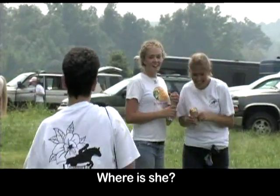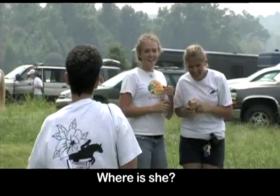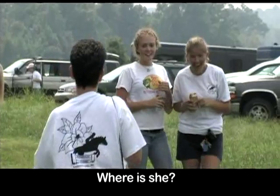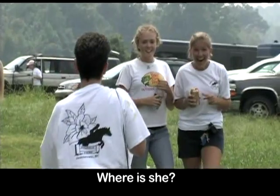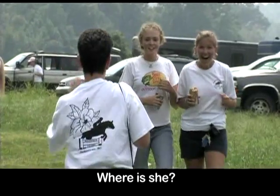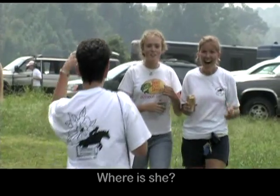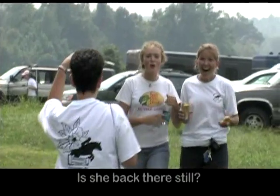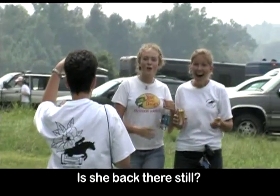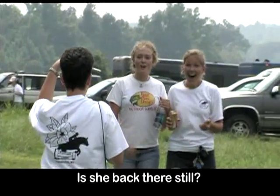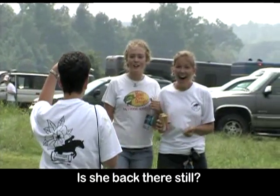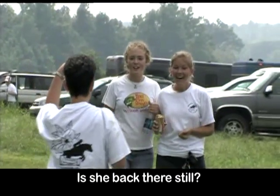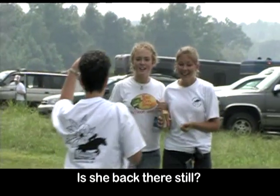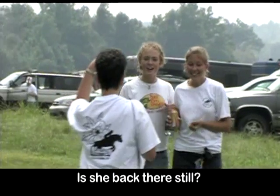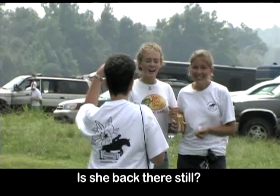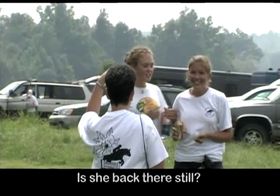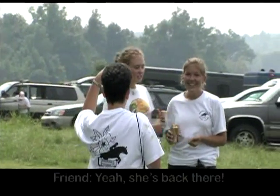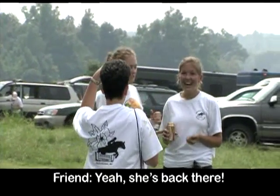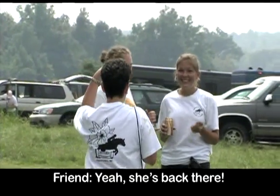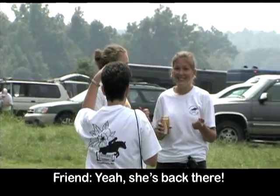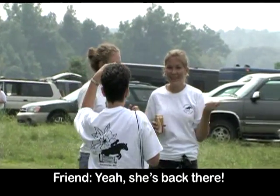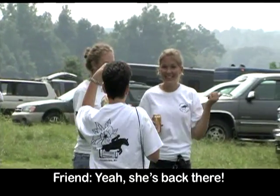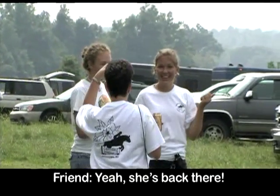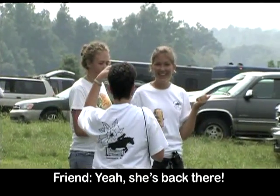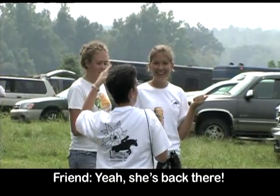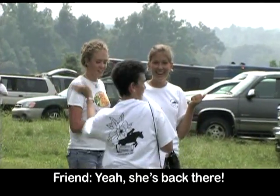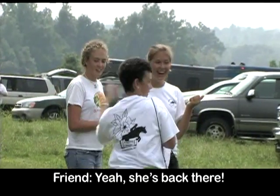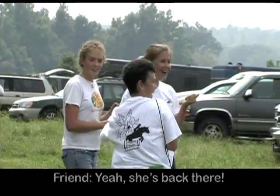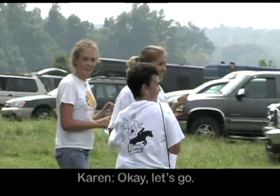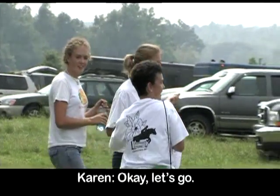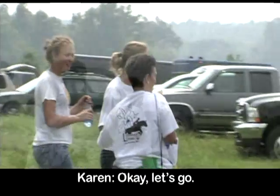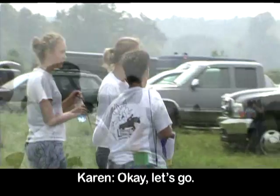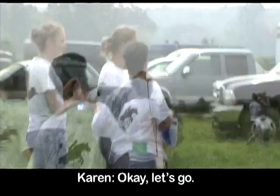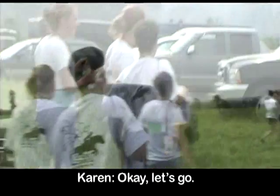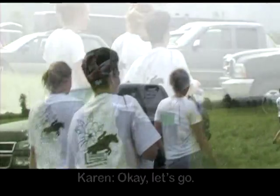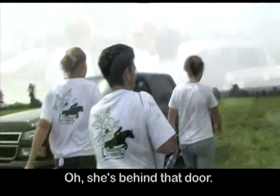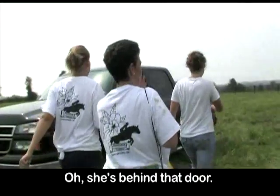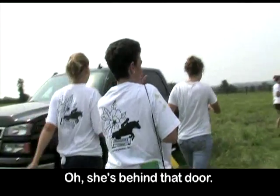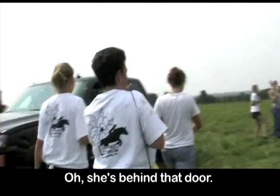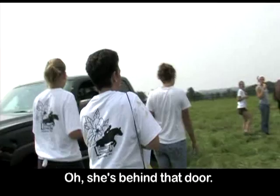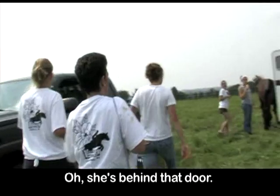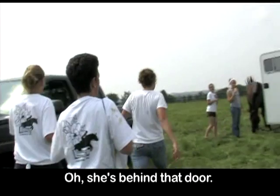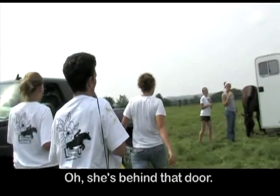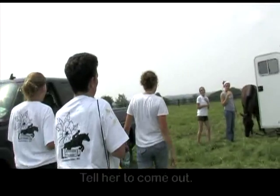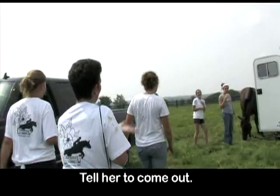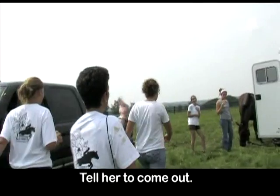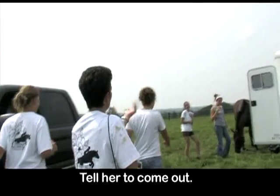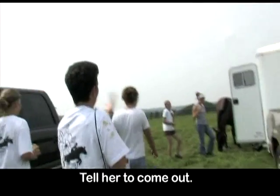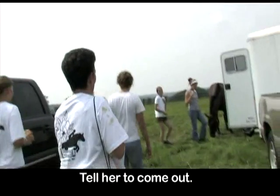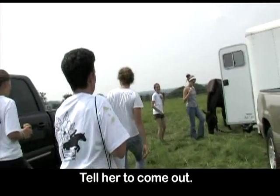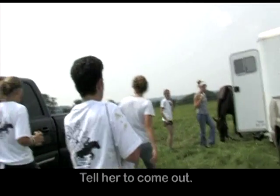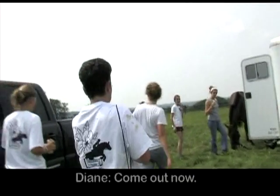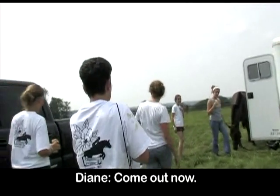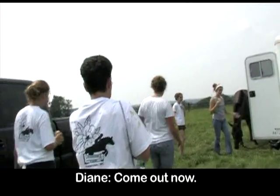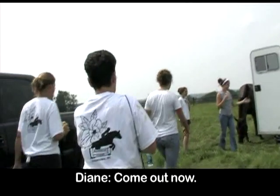Where is she? Is she back there still? Yeah, she's back there. Okay, let's go. Oh, she's behind that door. Tell her to come out. Come